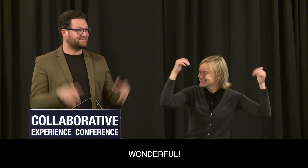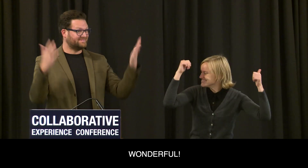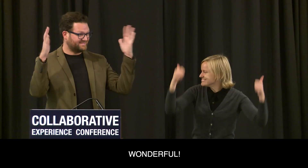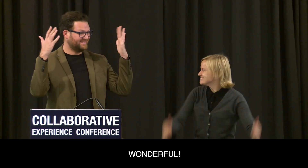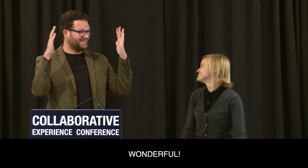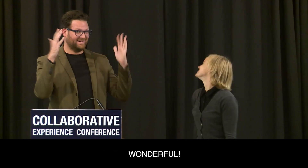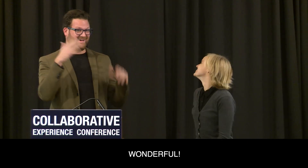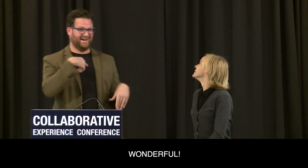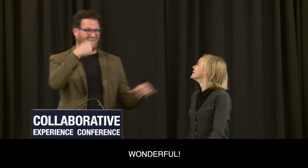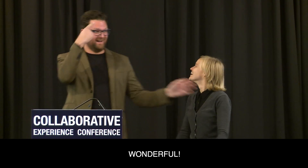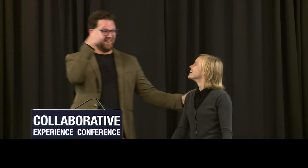Wonderful.